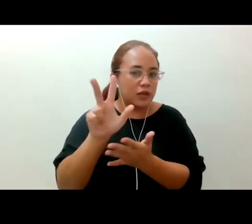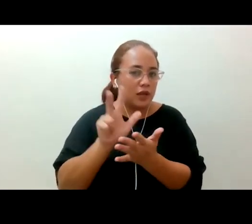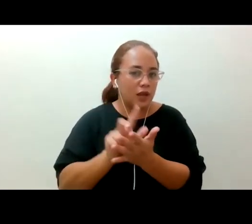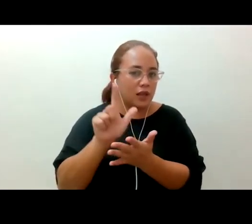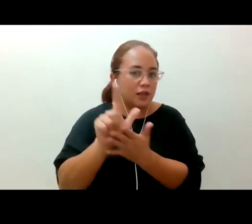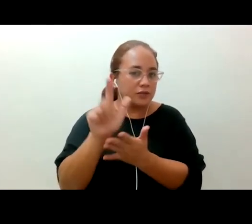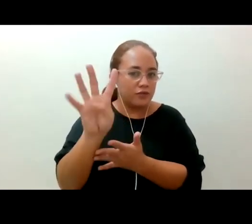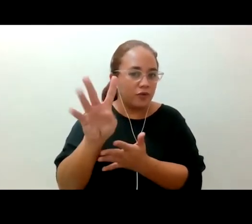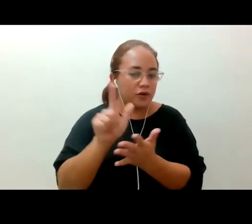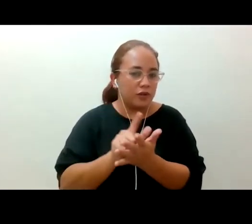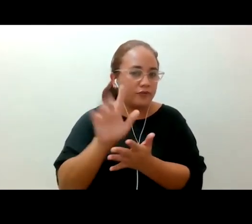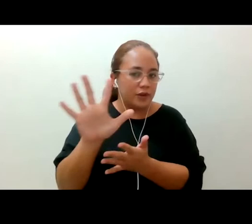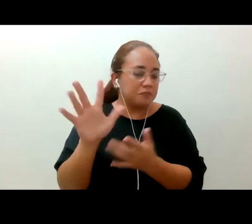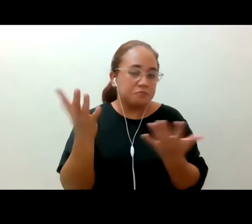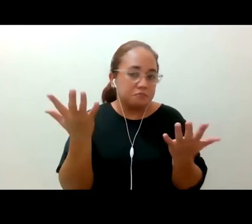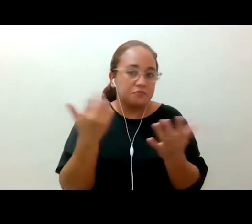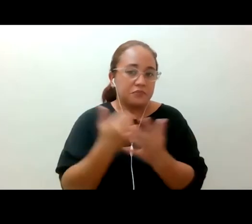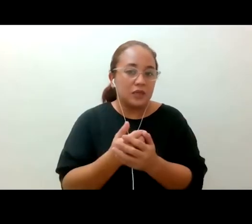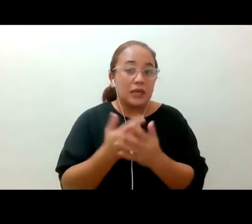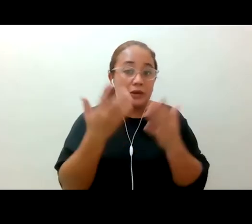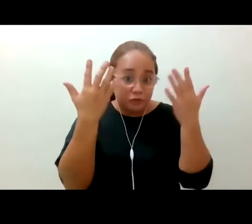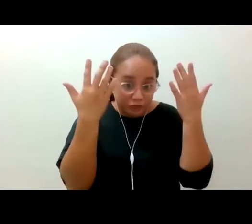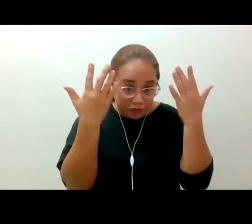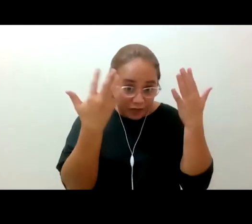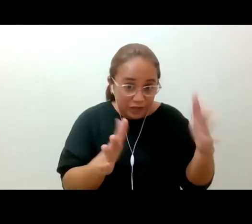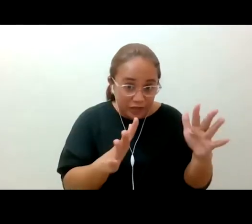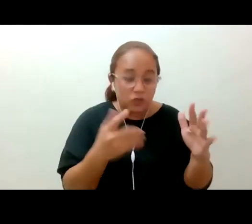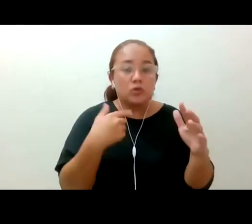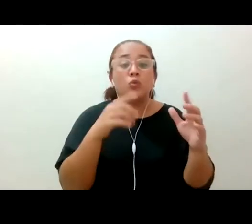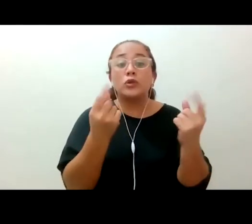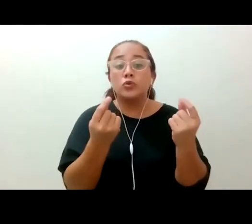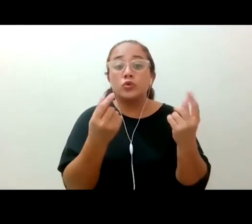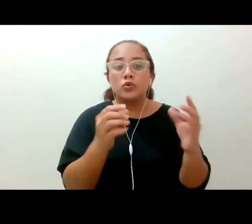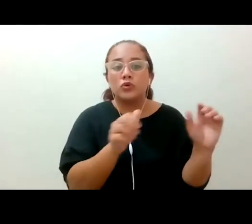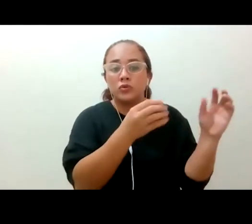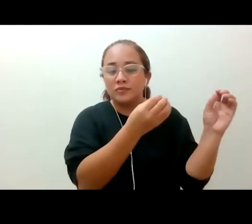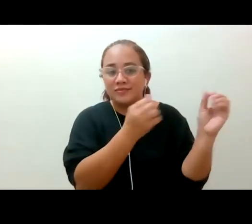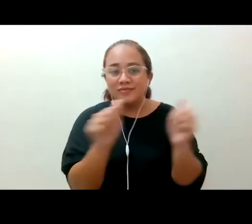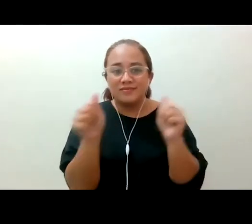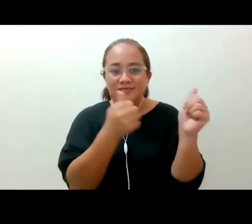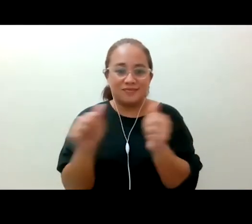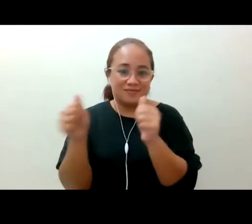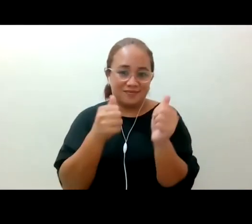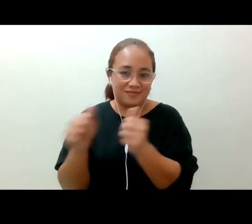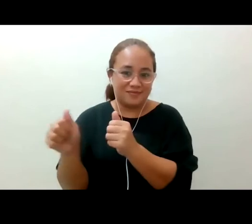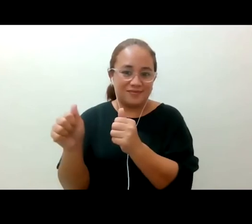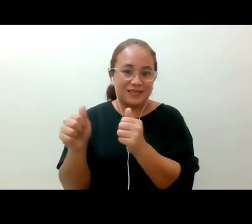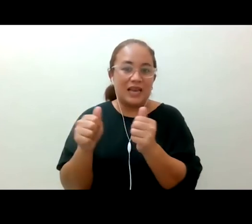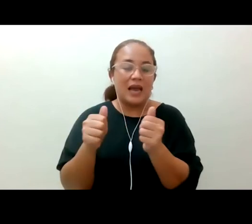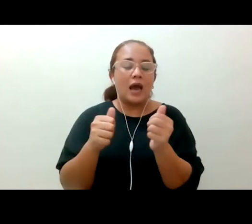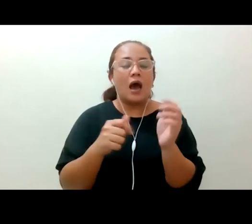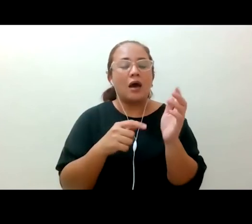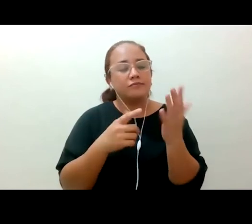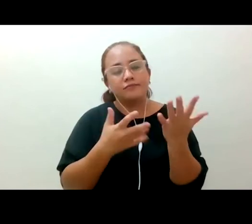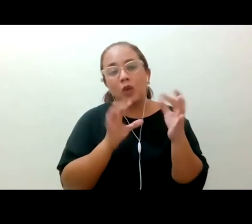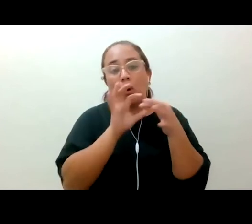then if there's time, we can start organizing each lesson according to hand shape